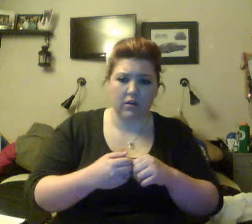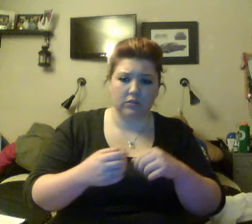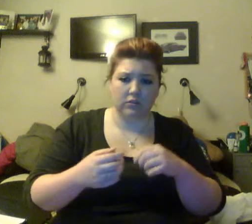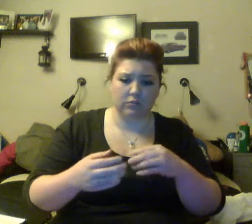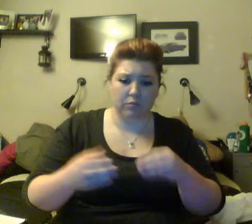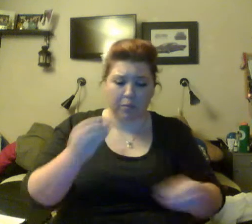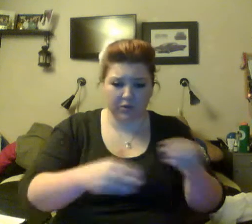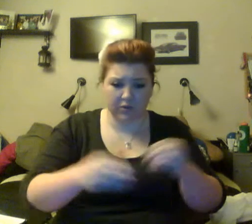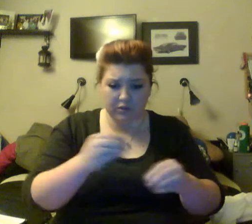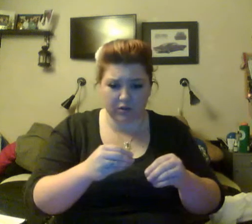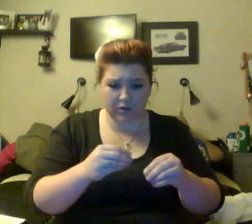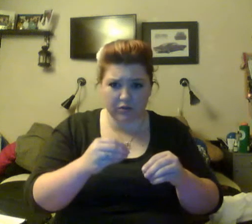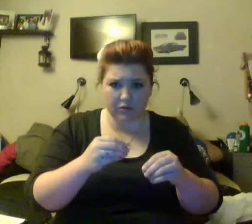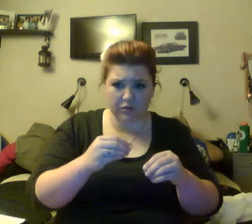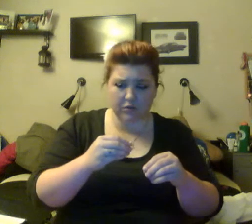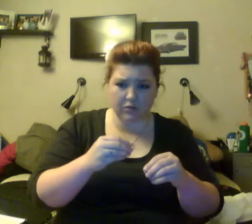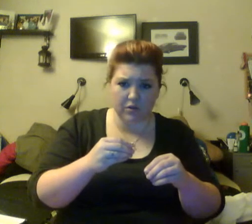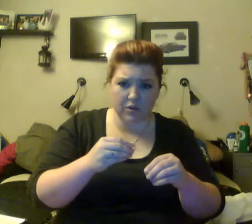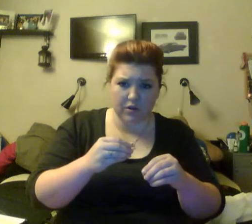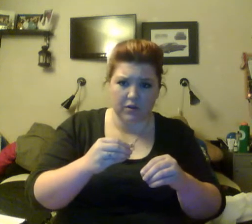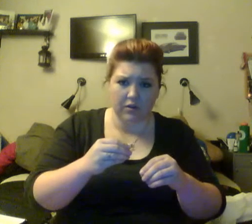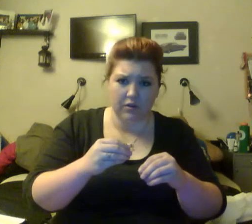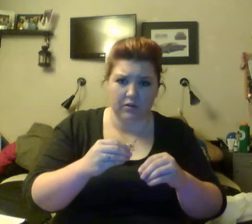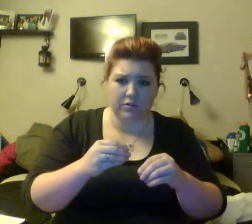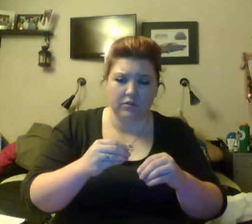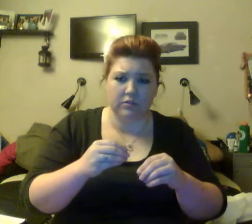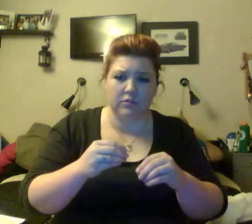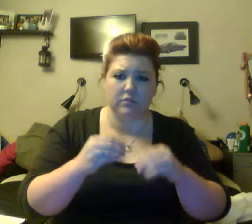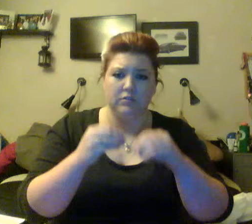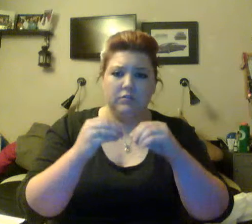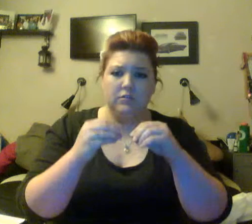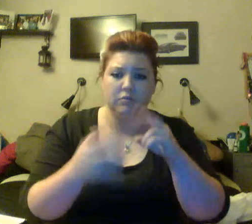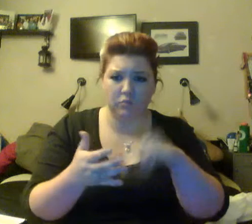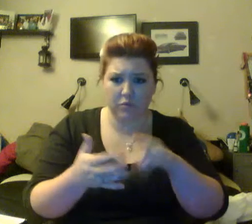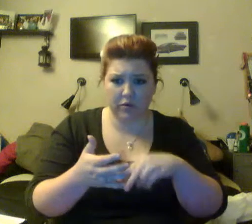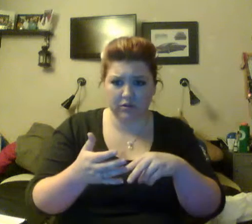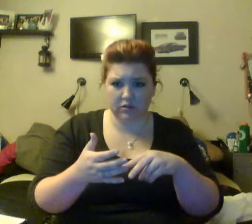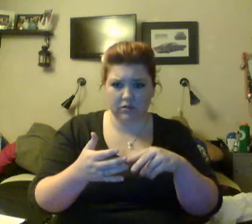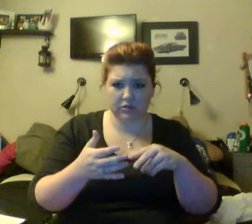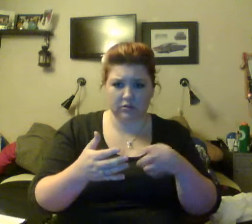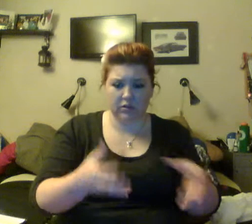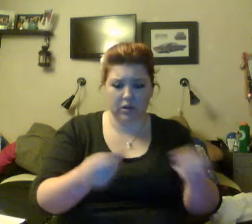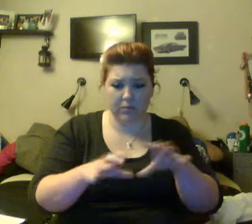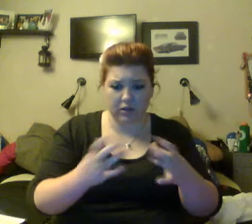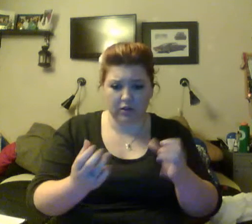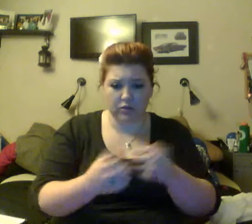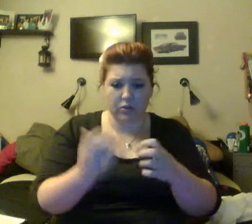their sources. So students usually come to class with an article that they've researched on the topic, and then I have all